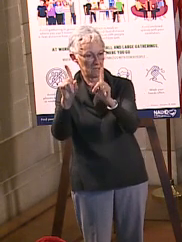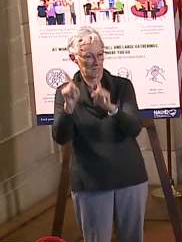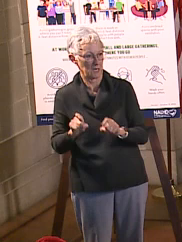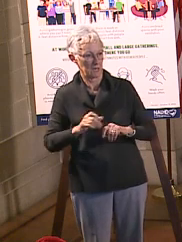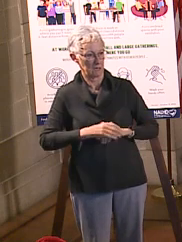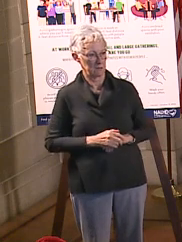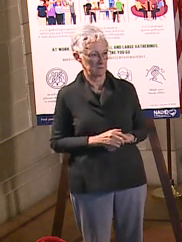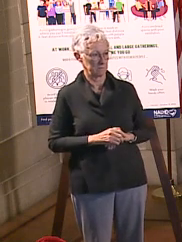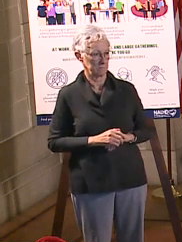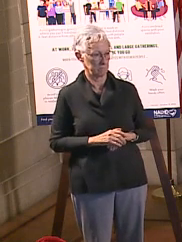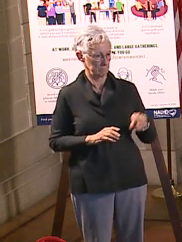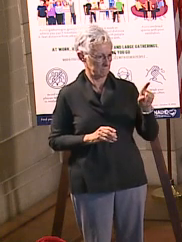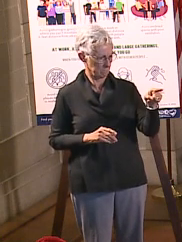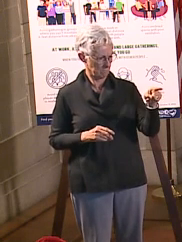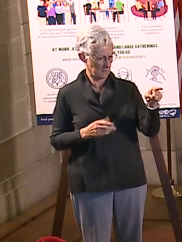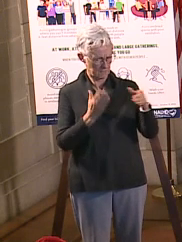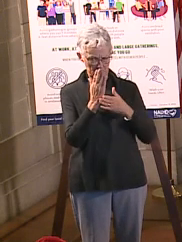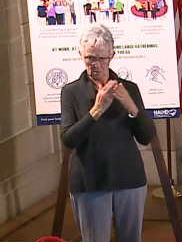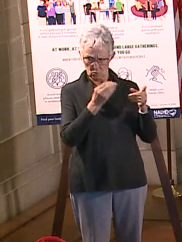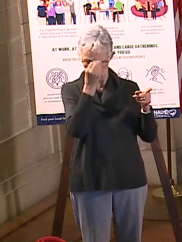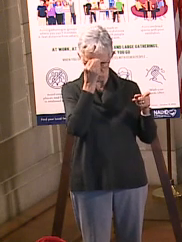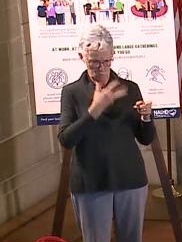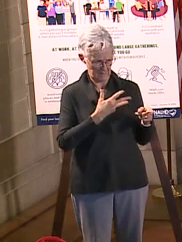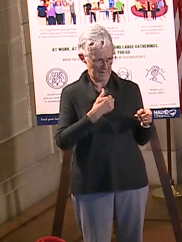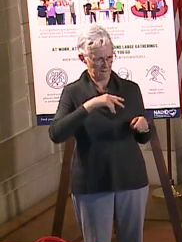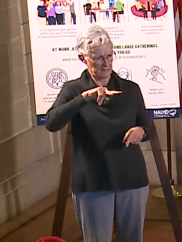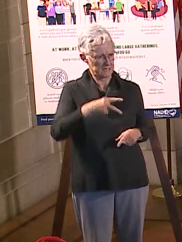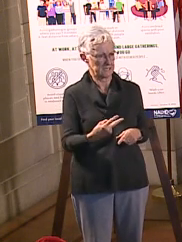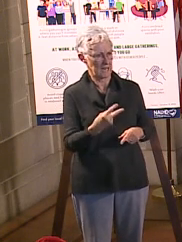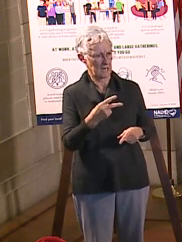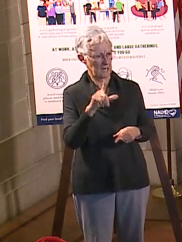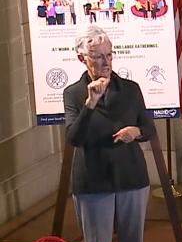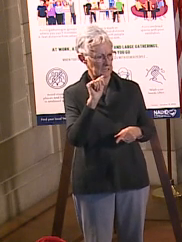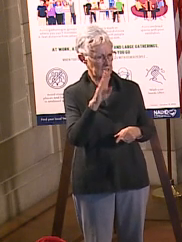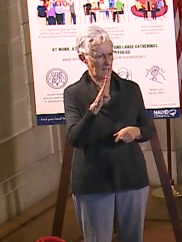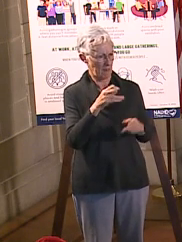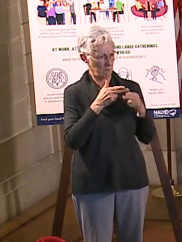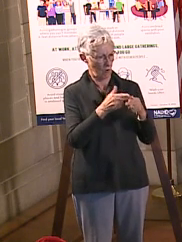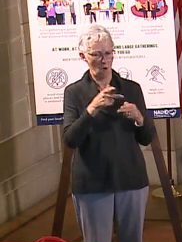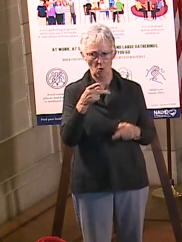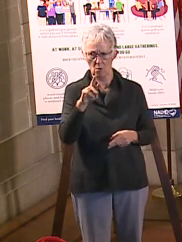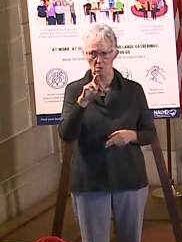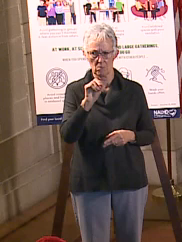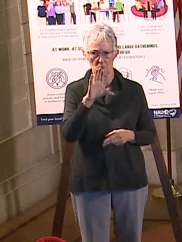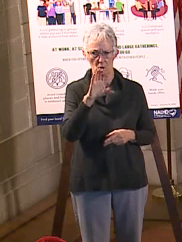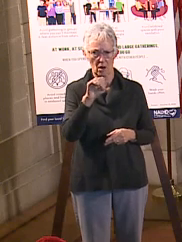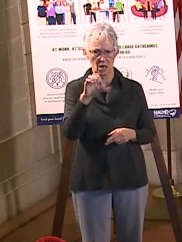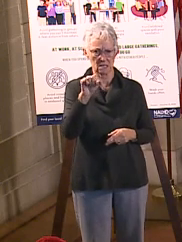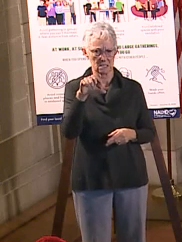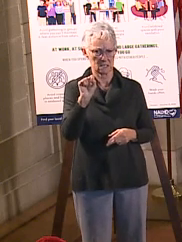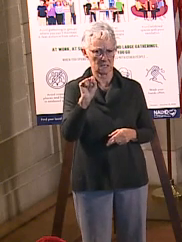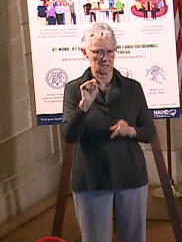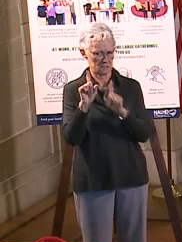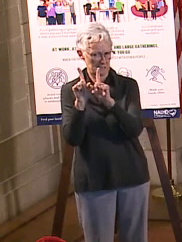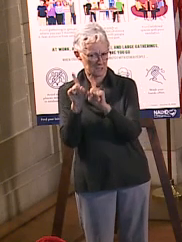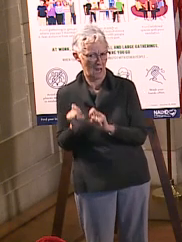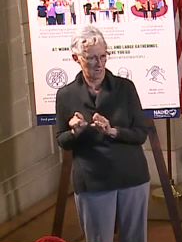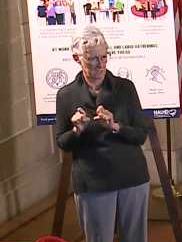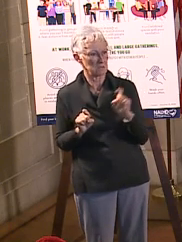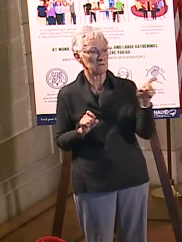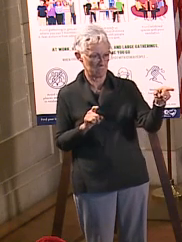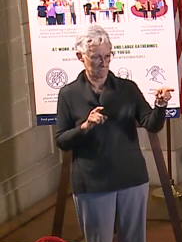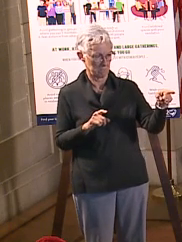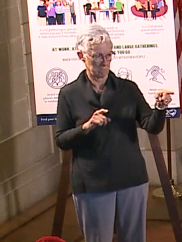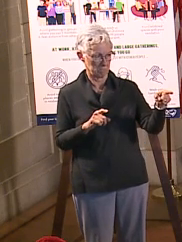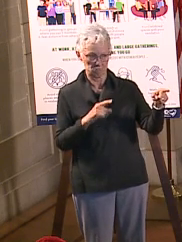told there's a second lab that's being set up. Process test, is that one operational? And so Paul's asking, is there a second lab being set up? And